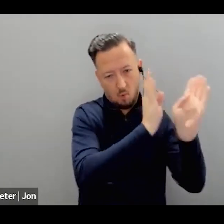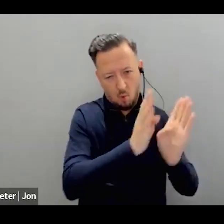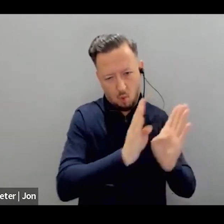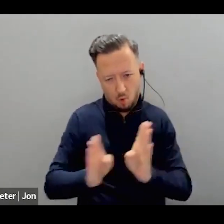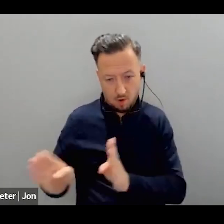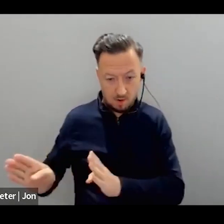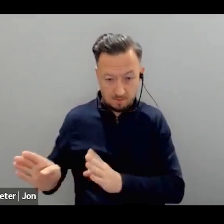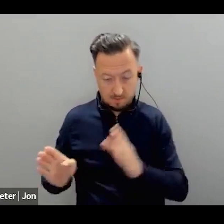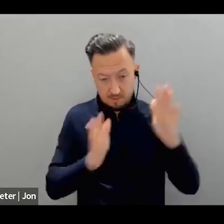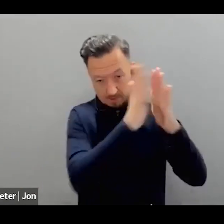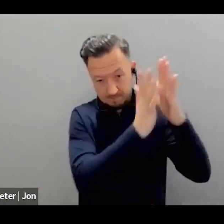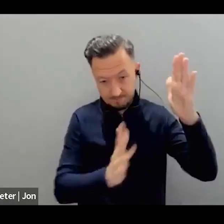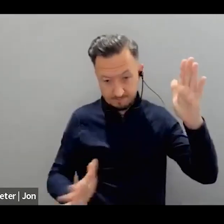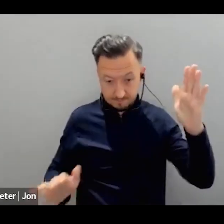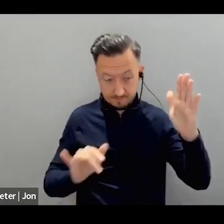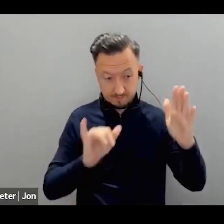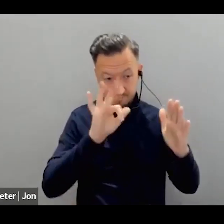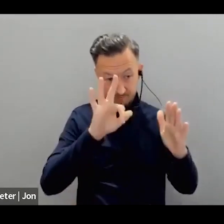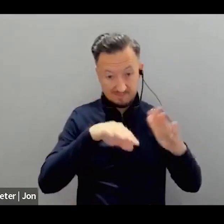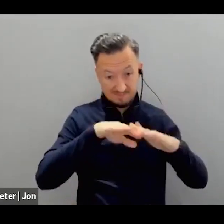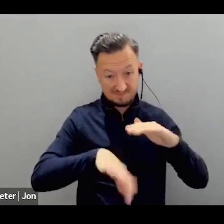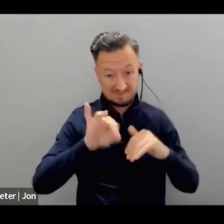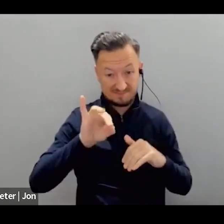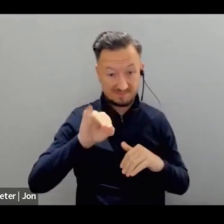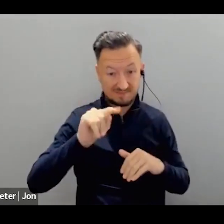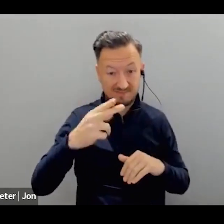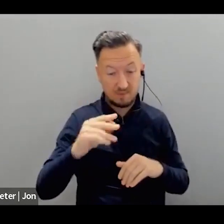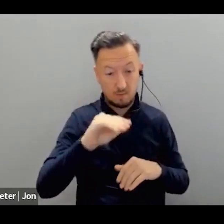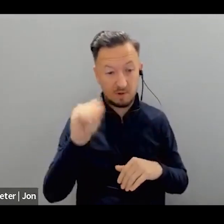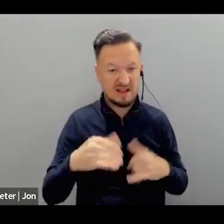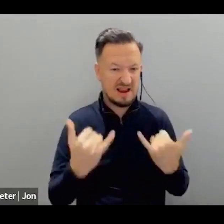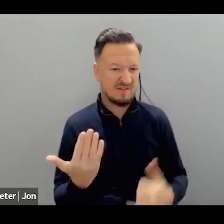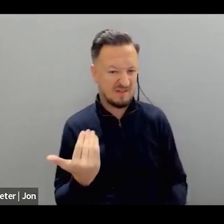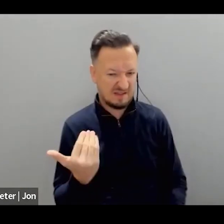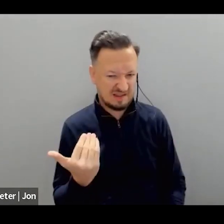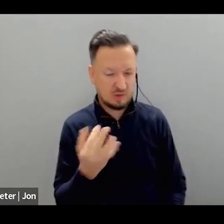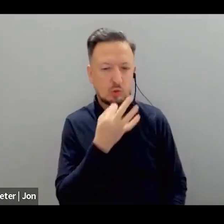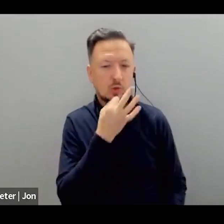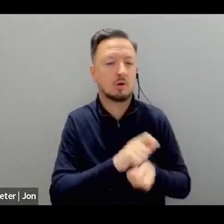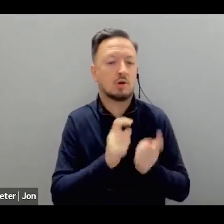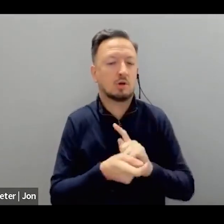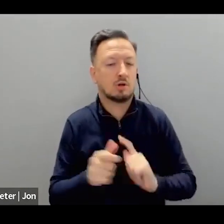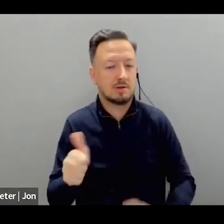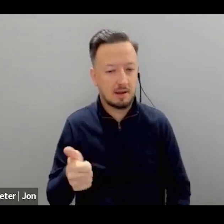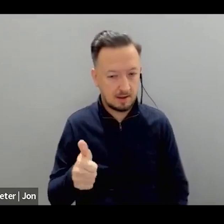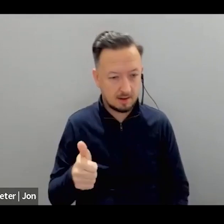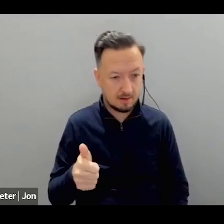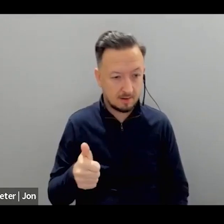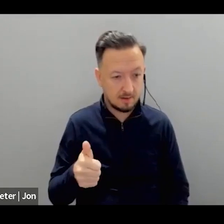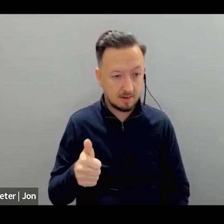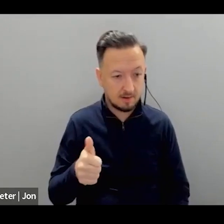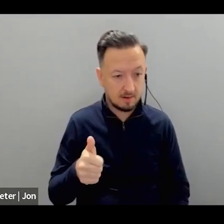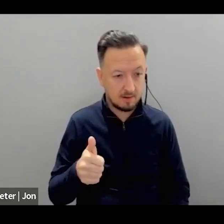90th percentile and we're below the action level, and right now it's currently 15, but it will soon change to 10, we